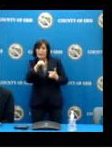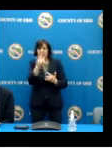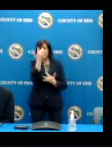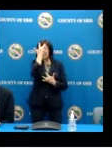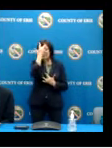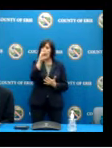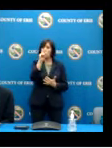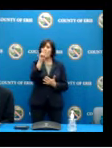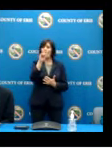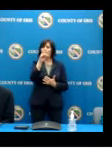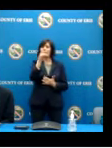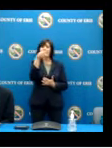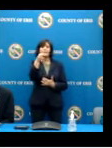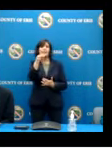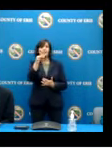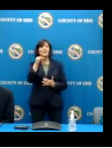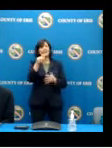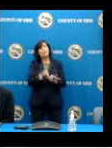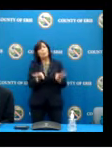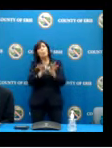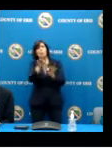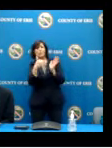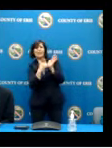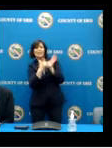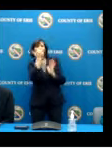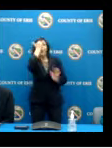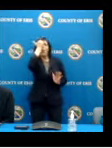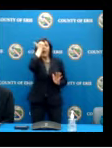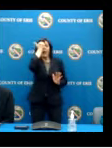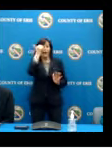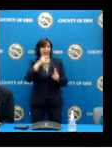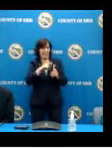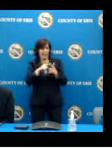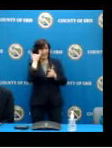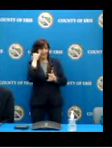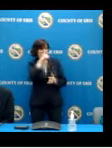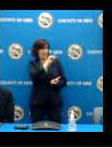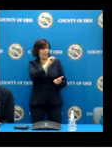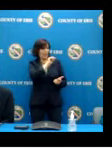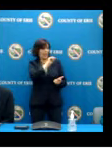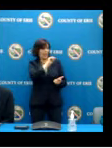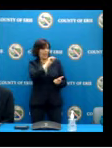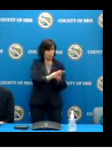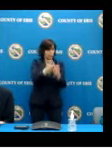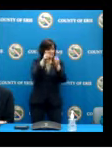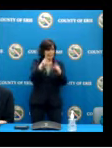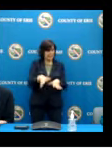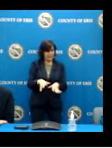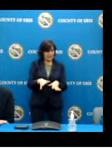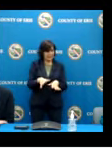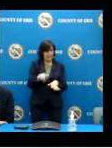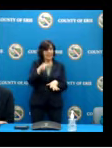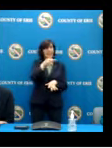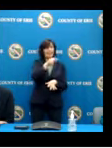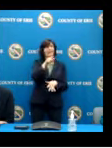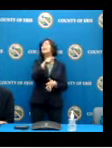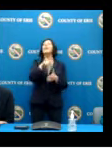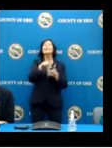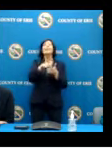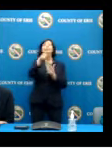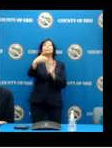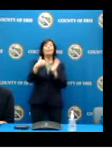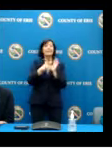it's really important to bring them in the loop. And if you get the testing through them, if they authorize it and their name is on the rec, then actually